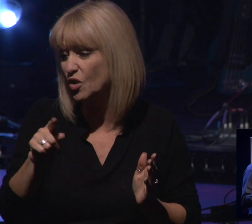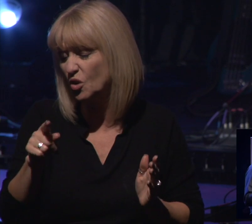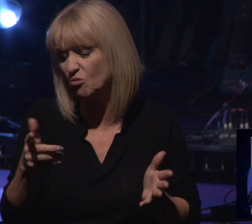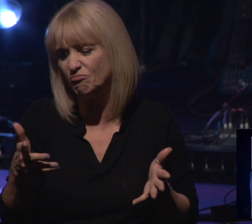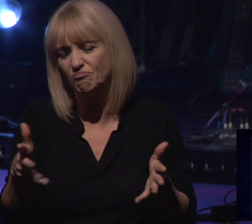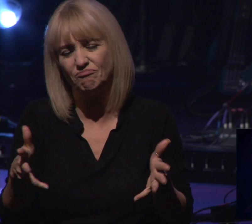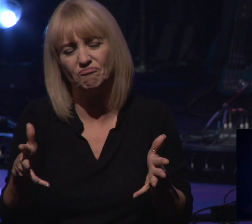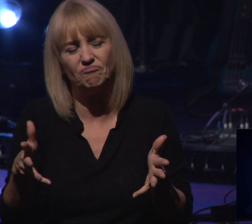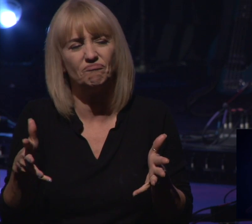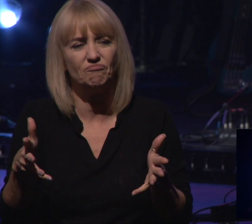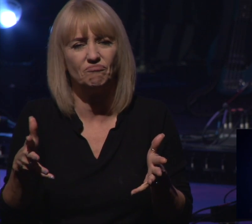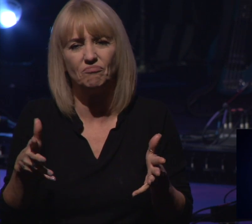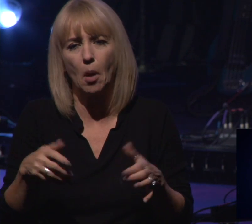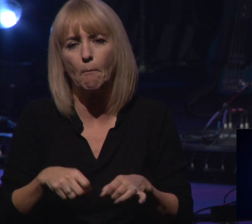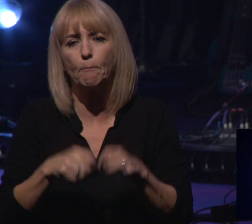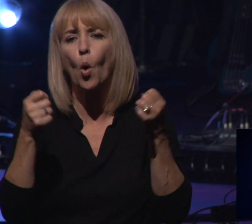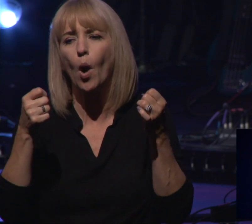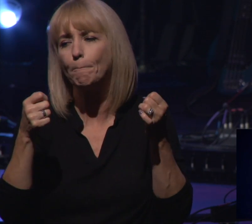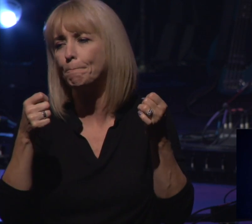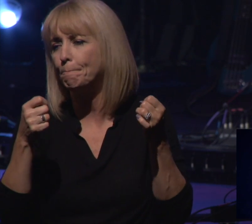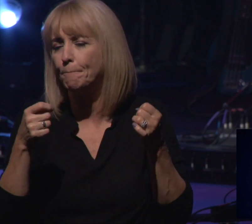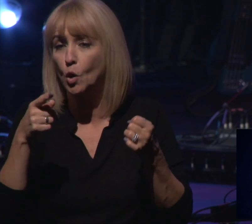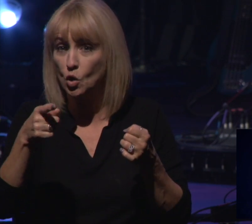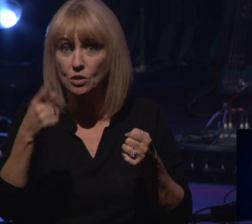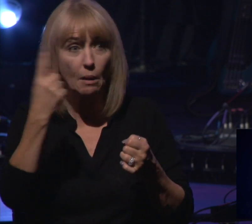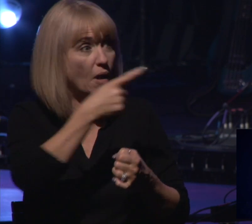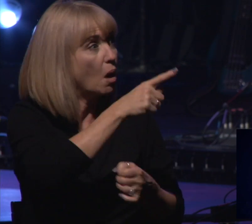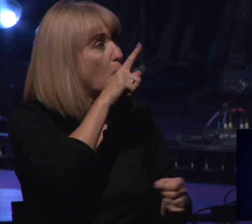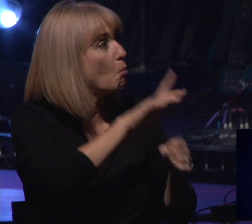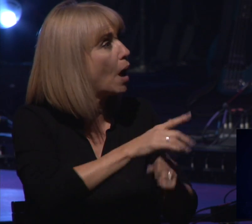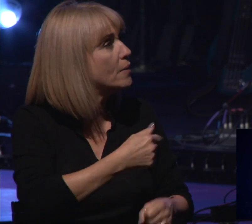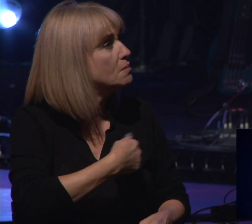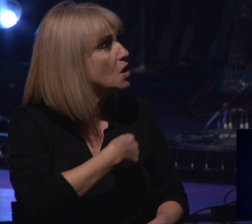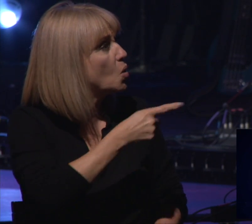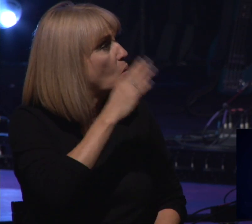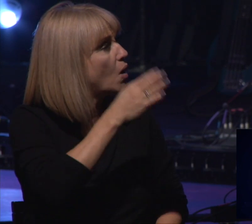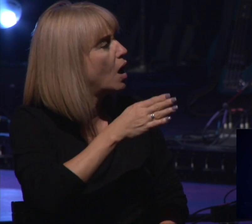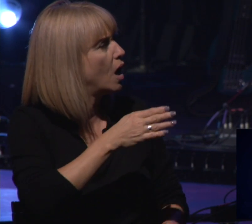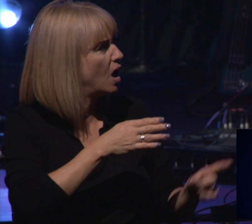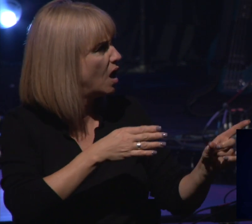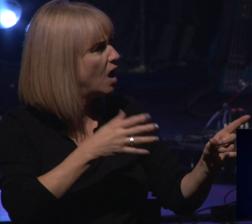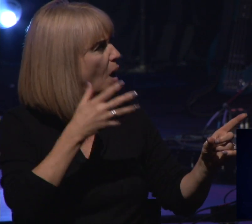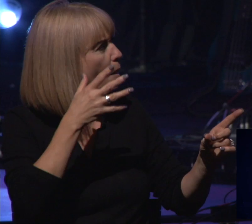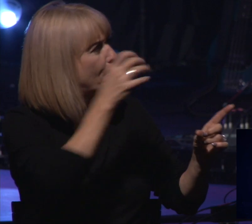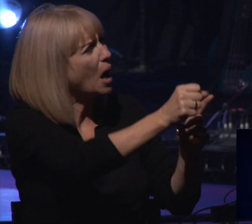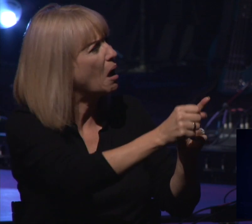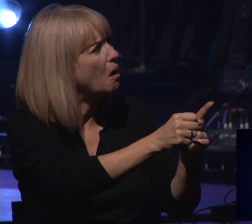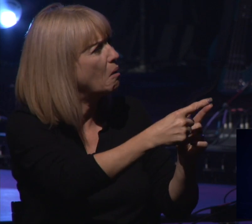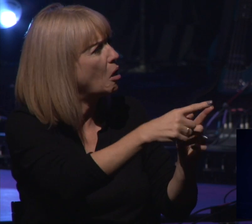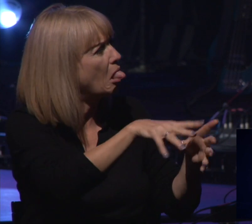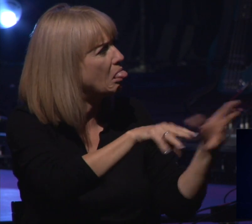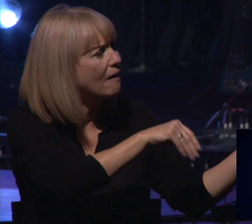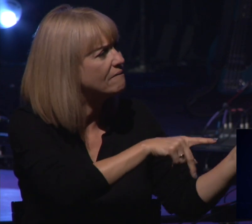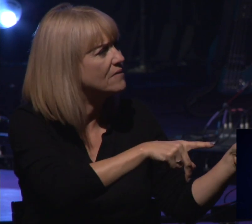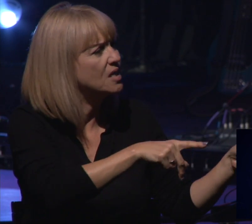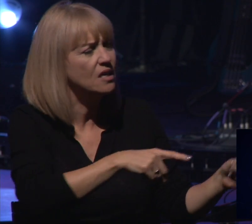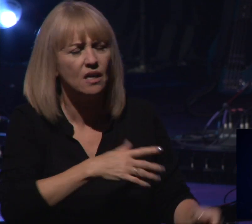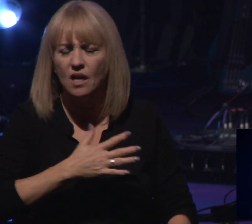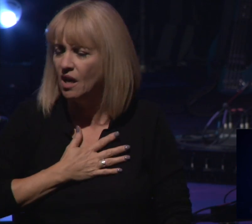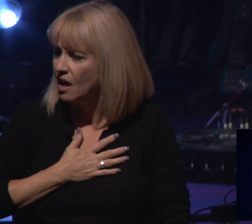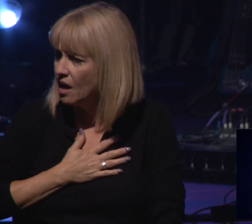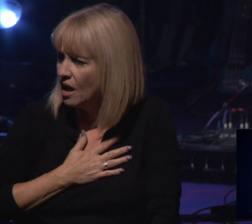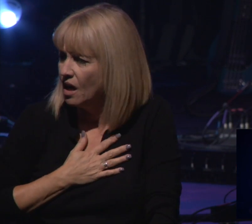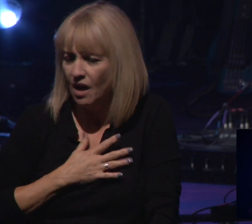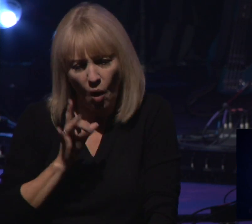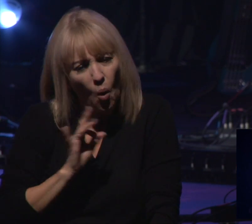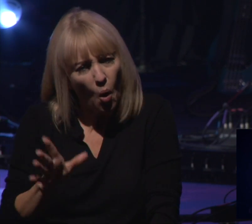been through that pain of this horrible breakup where someone is promised till death do us part and they walked out on you.